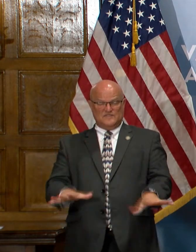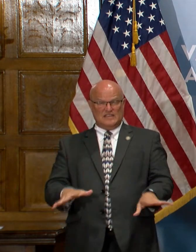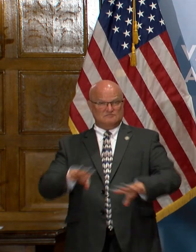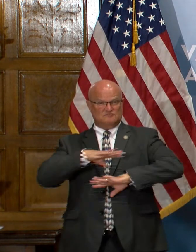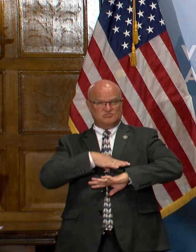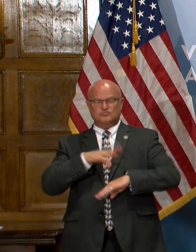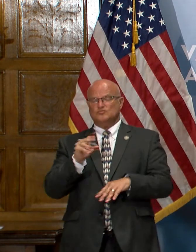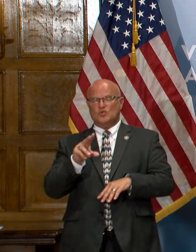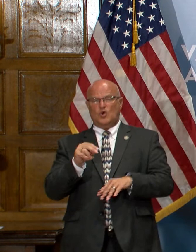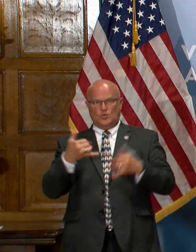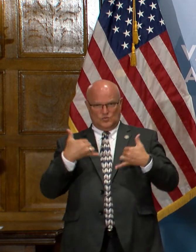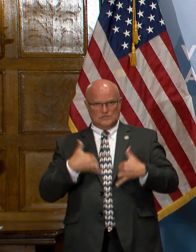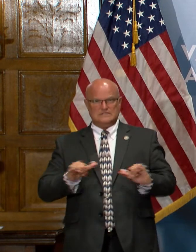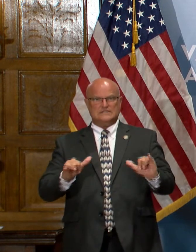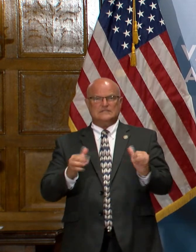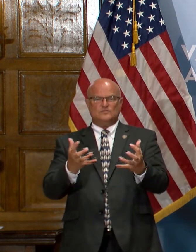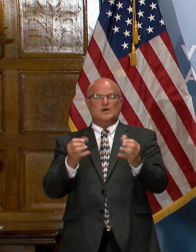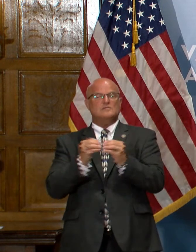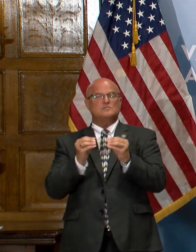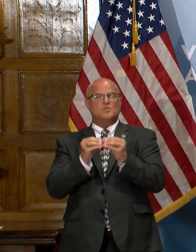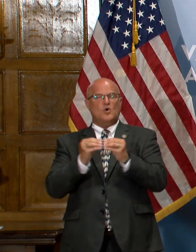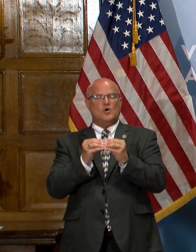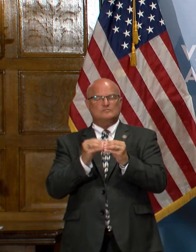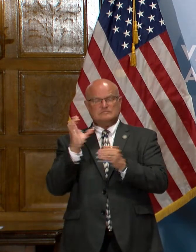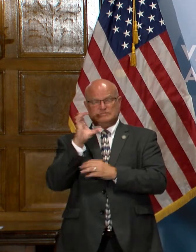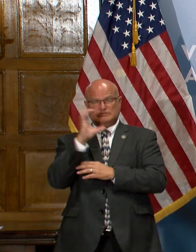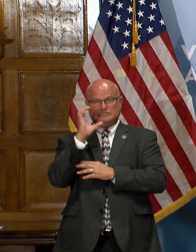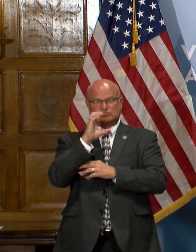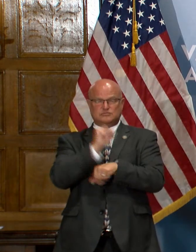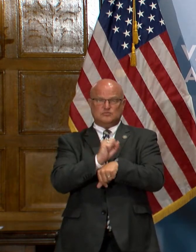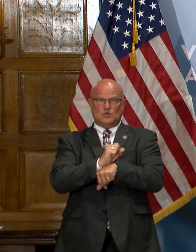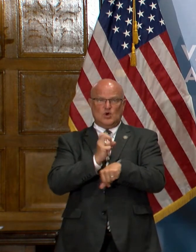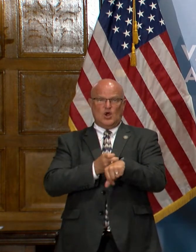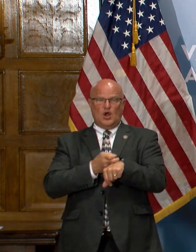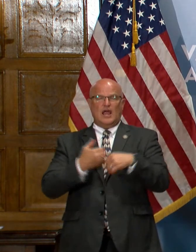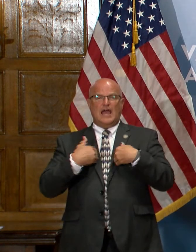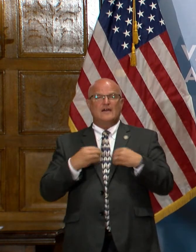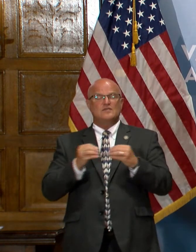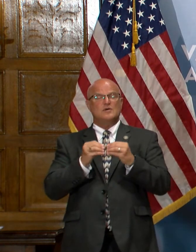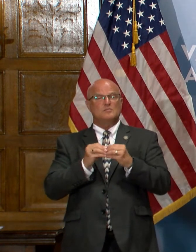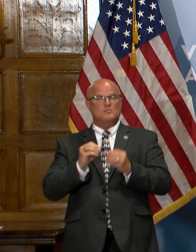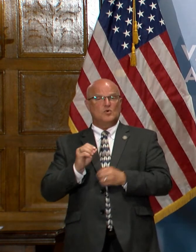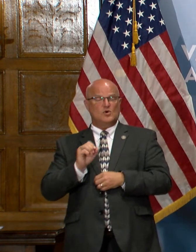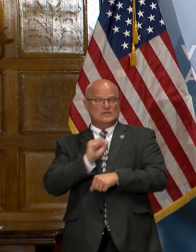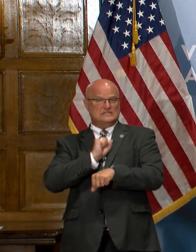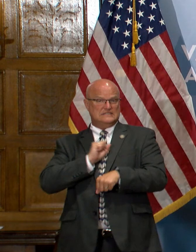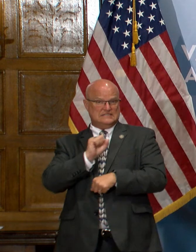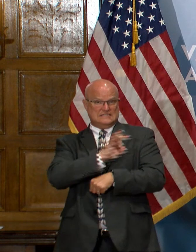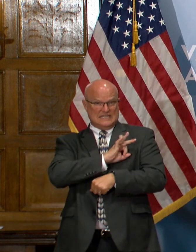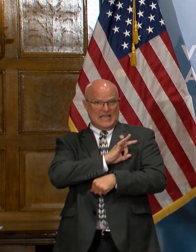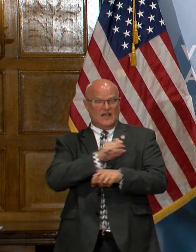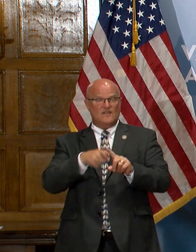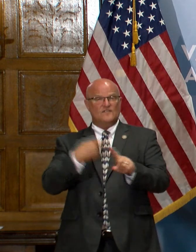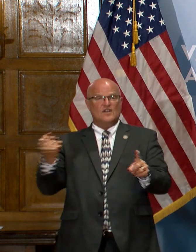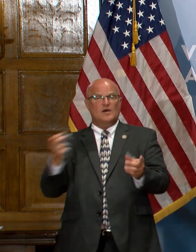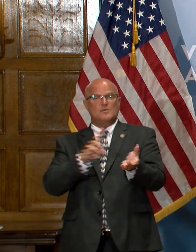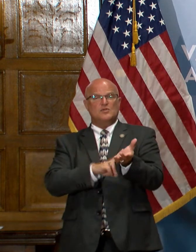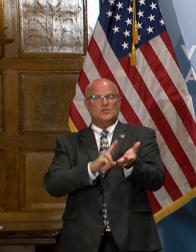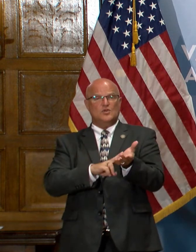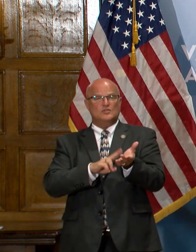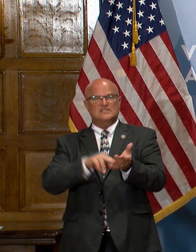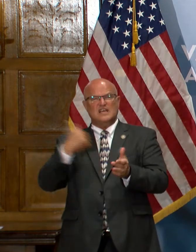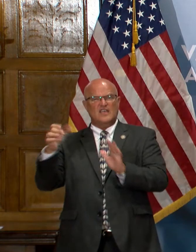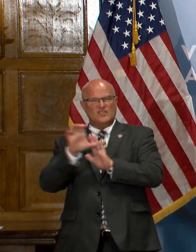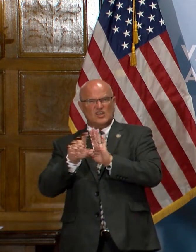real estate, if you will, for ICU beds. We continue to work hard on bringing in staffing from out of the state, from nurses coming off of